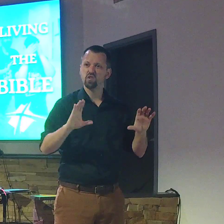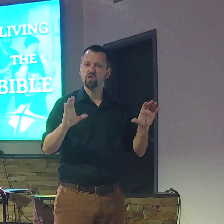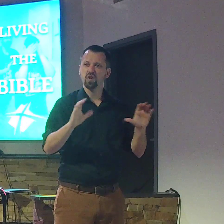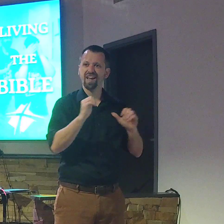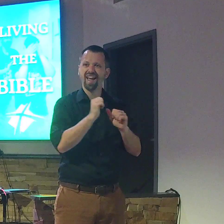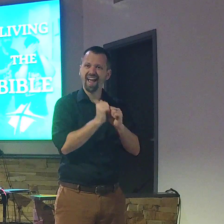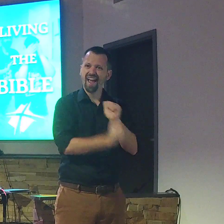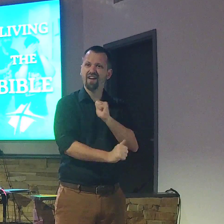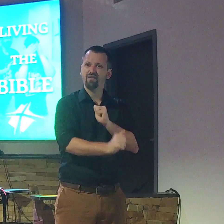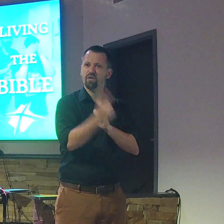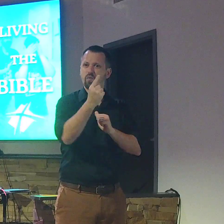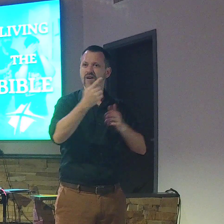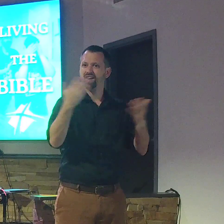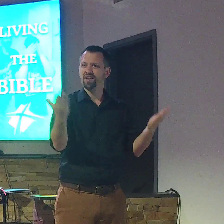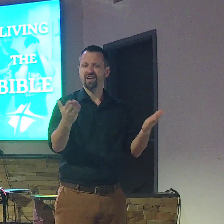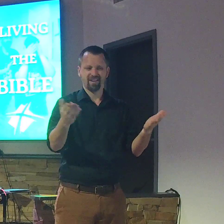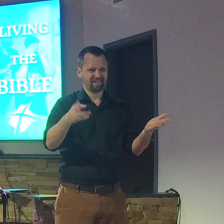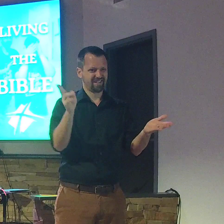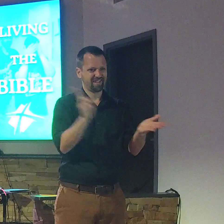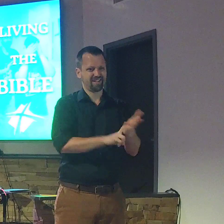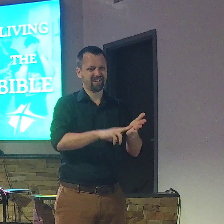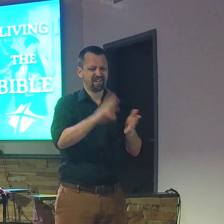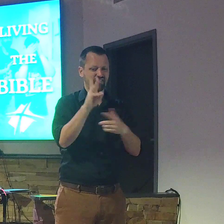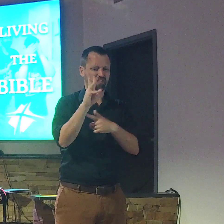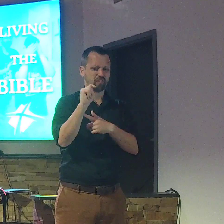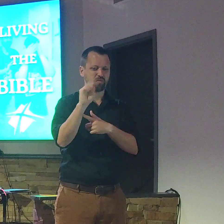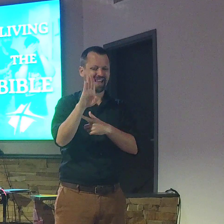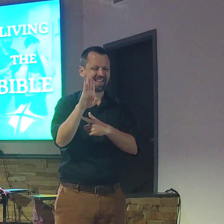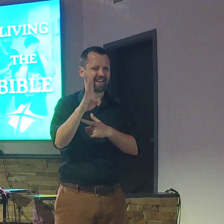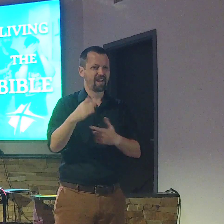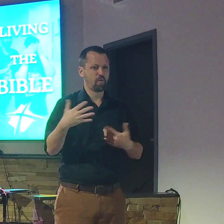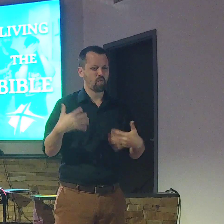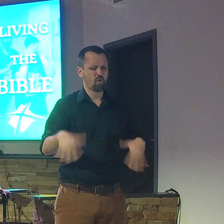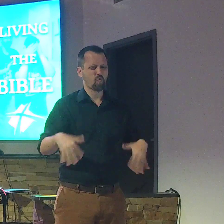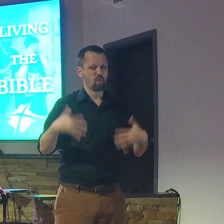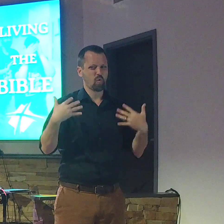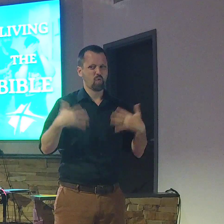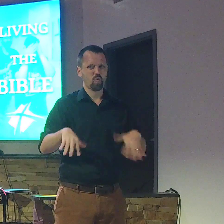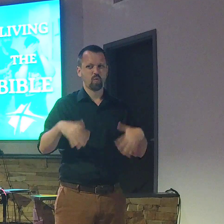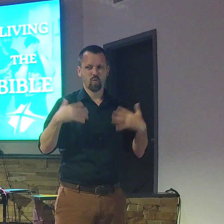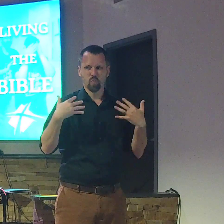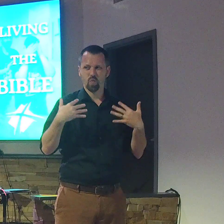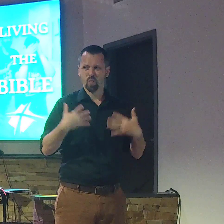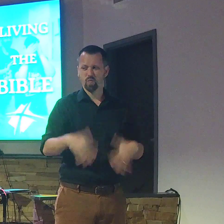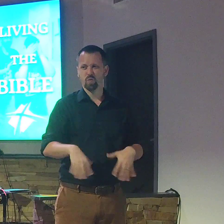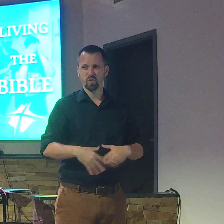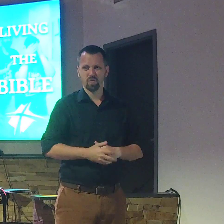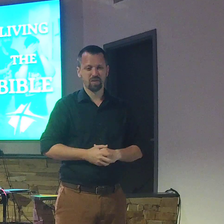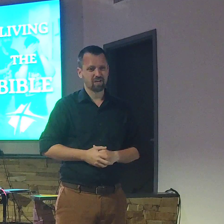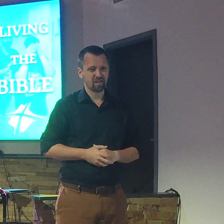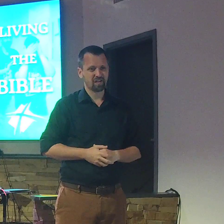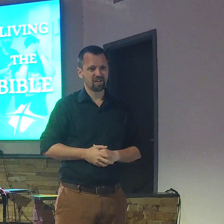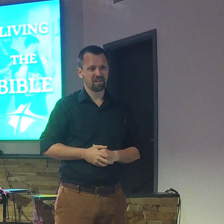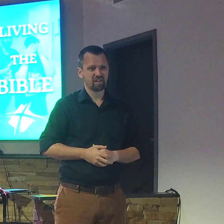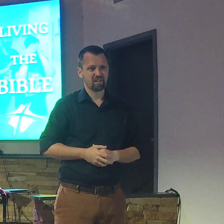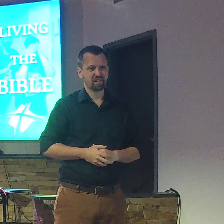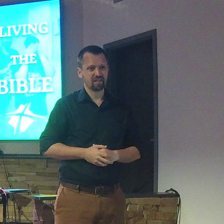single person in here took that card today and checked off one of those boxes and dropped it off in the offering boxes